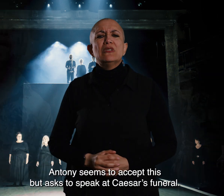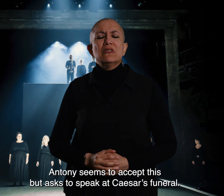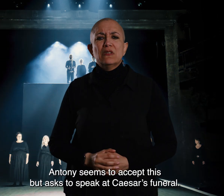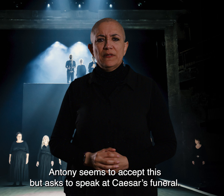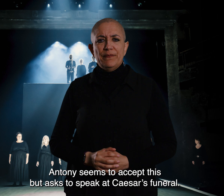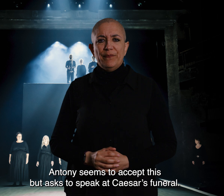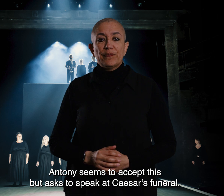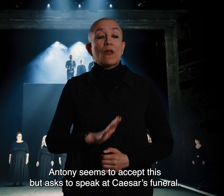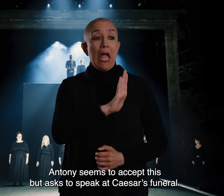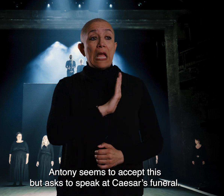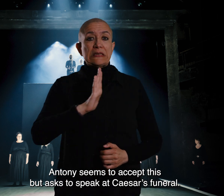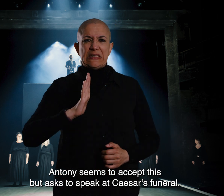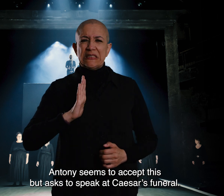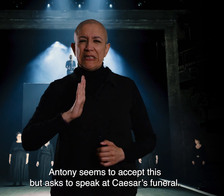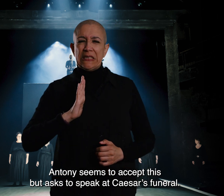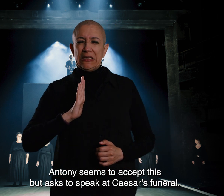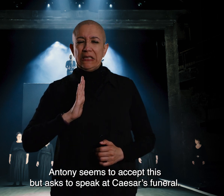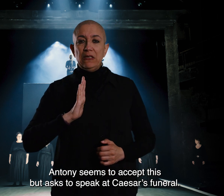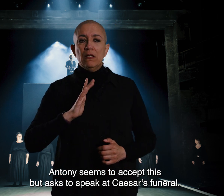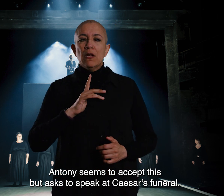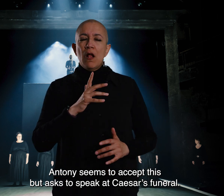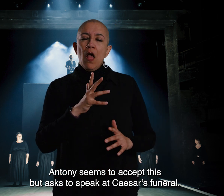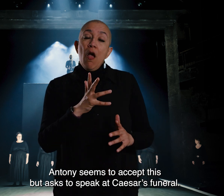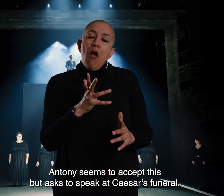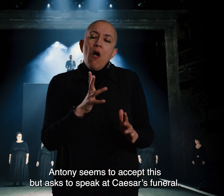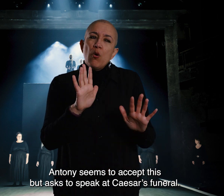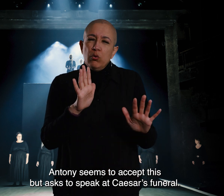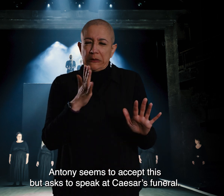Antony seems to accept this, but asks to speak at Caesar's funeral.